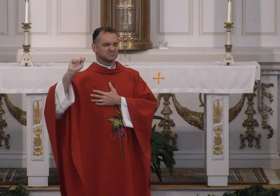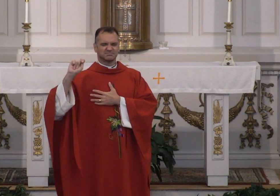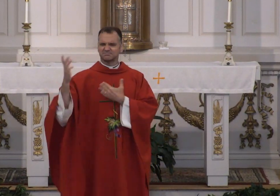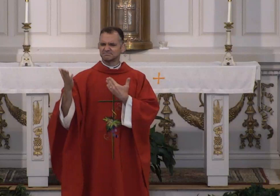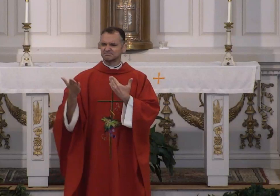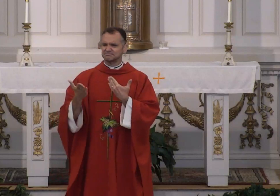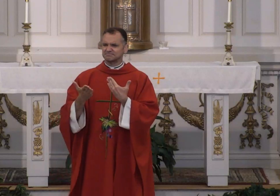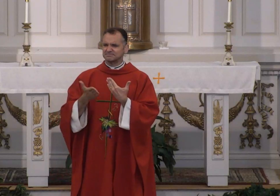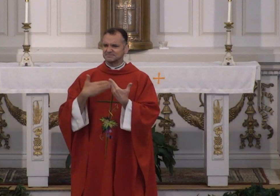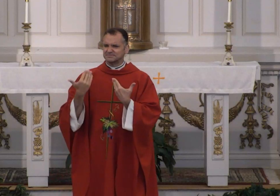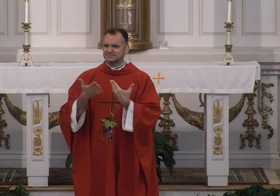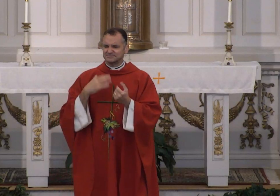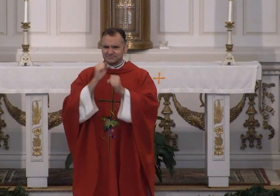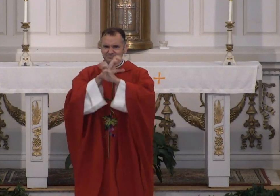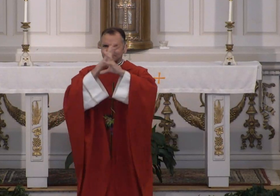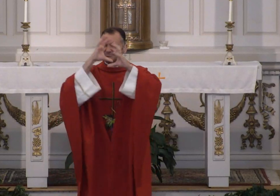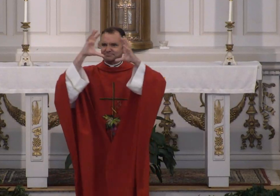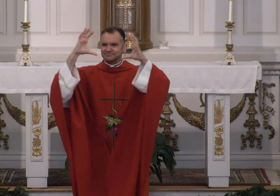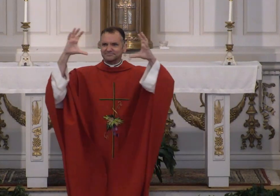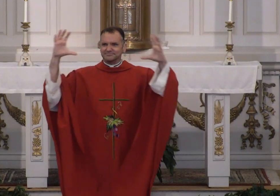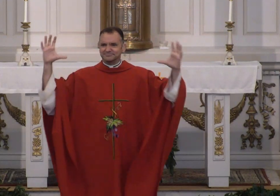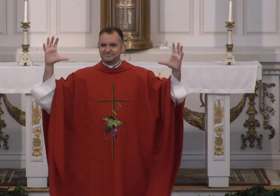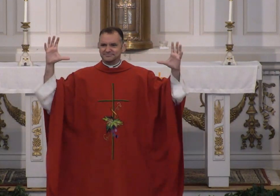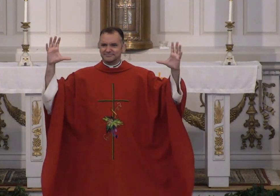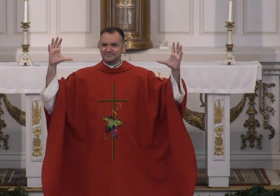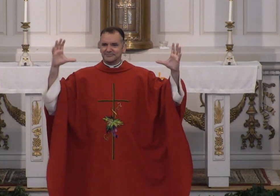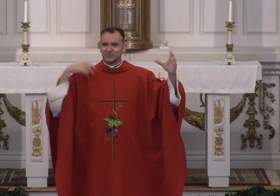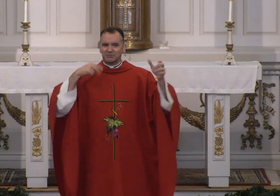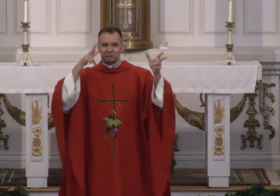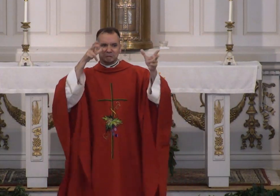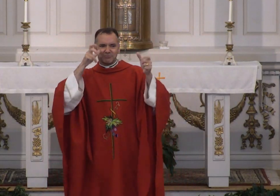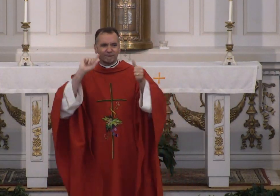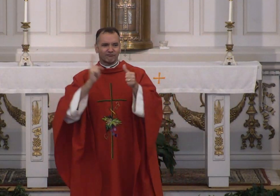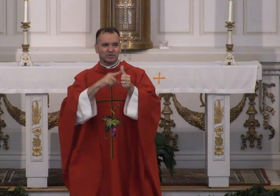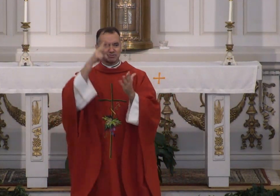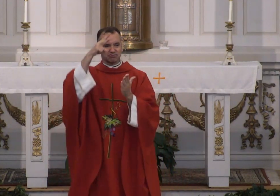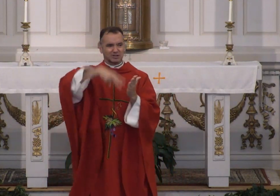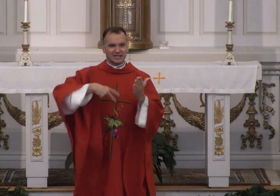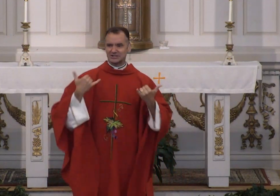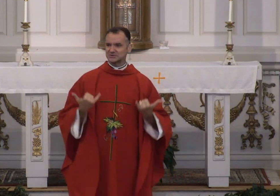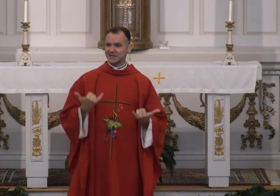of Pentecost. It's an easy thing to learn.